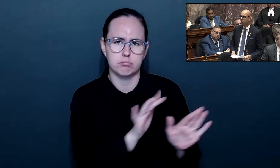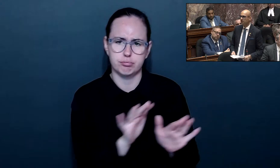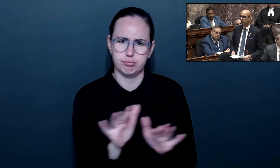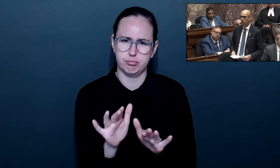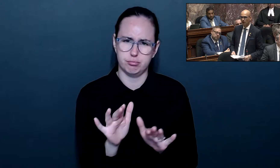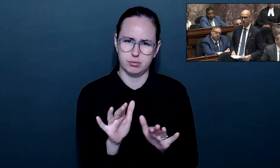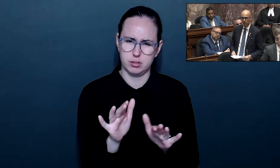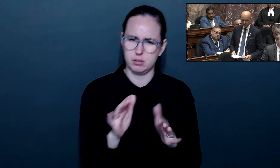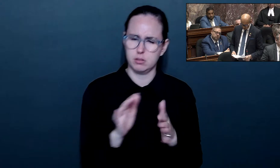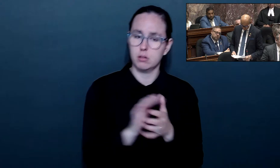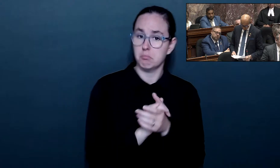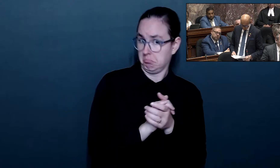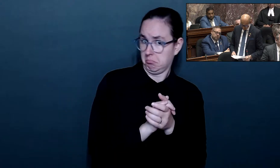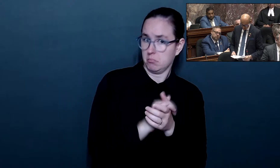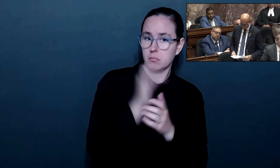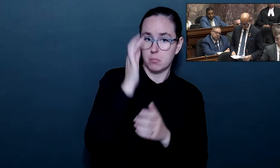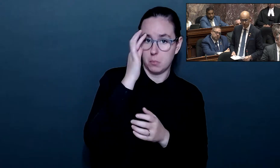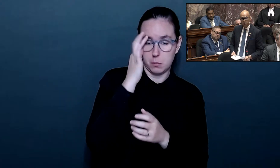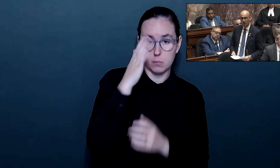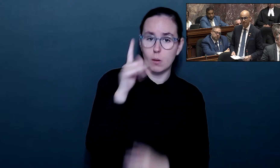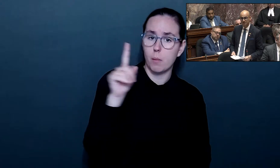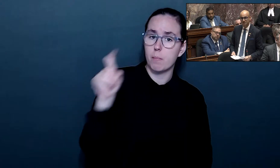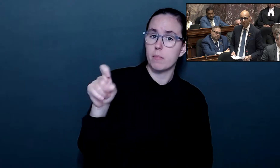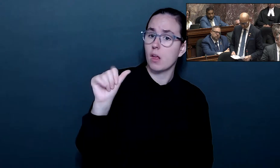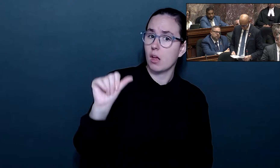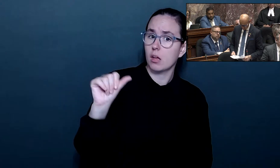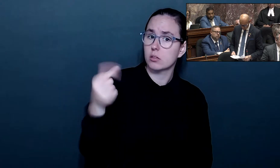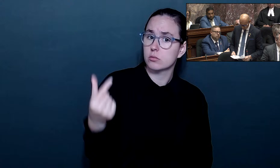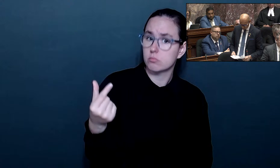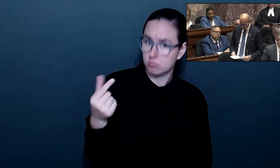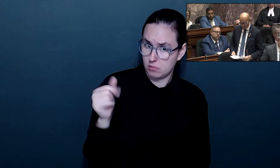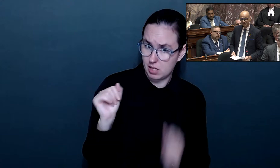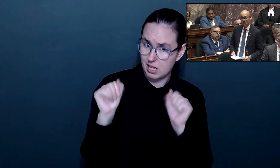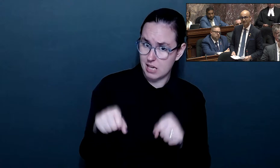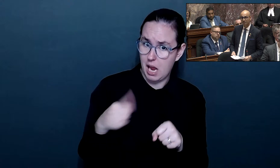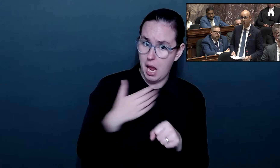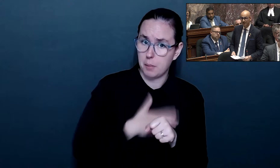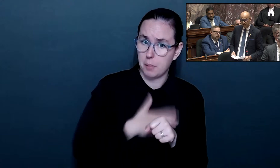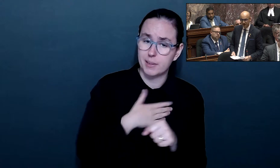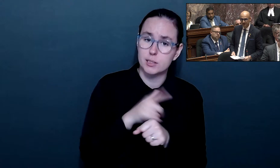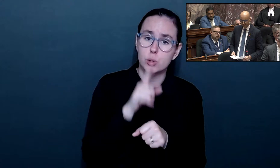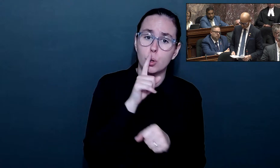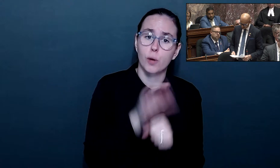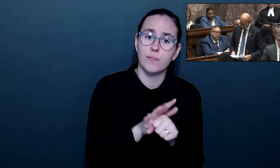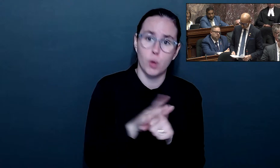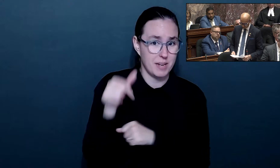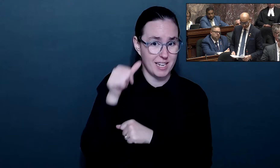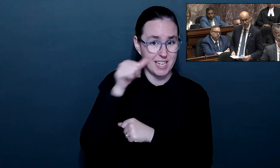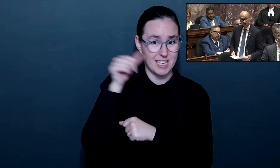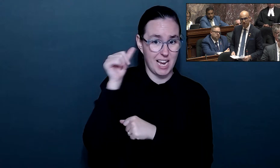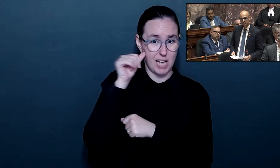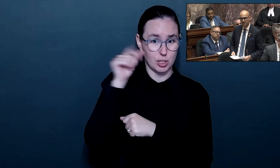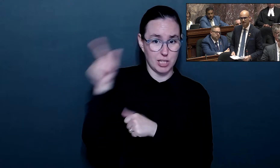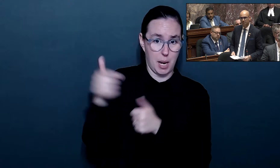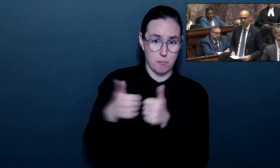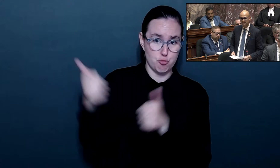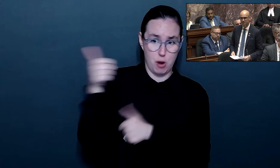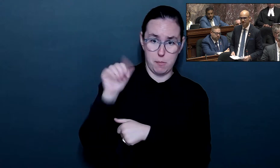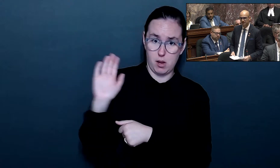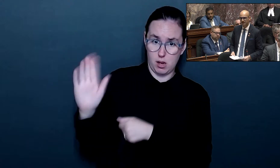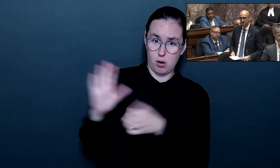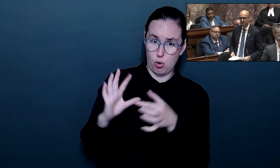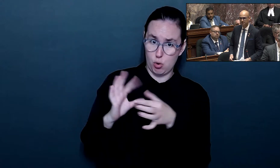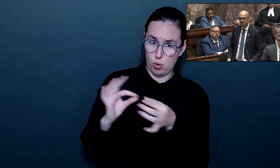confirm whether or not the Premier's comments yesterday meet the definition of interference in a